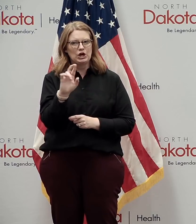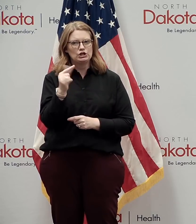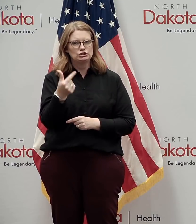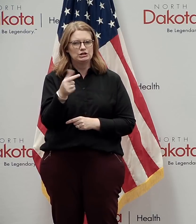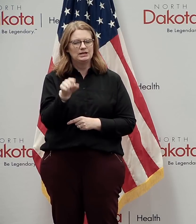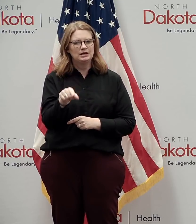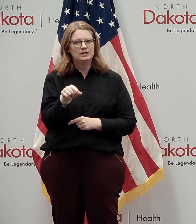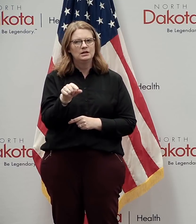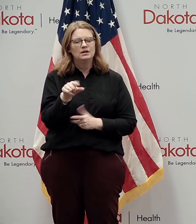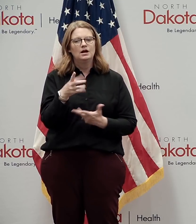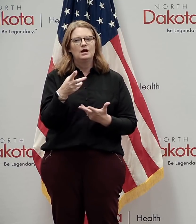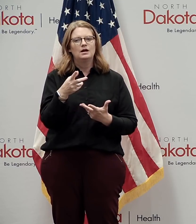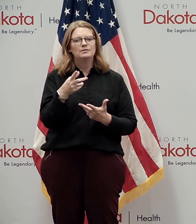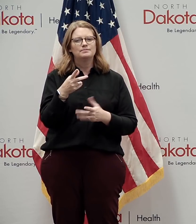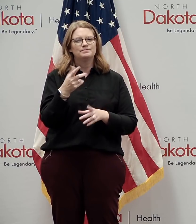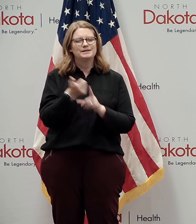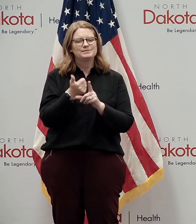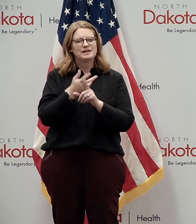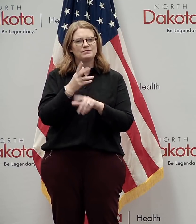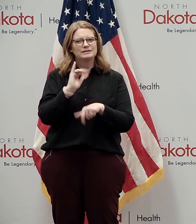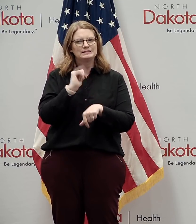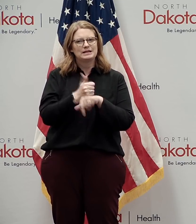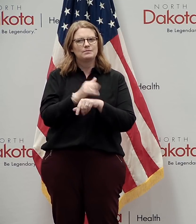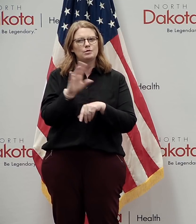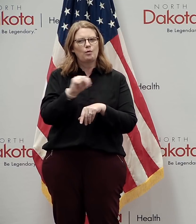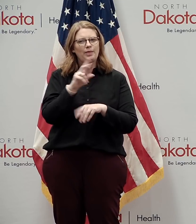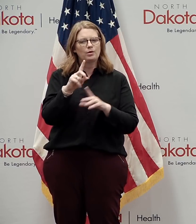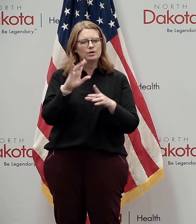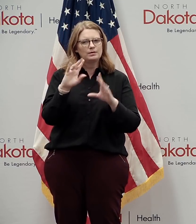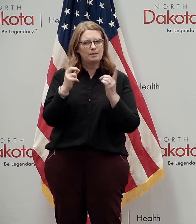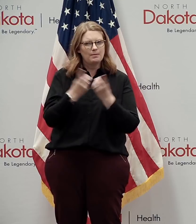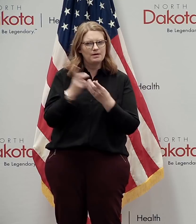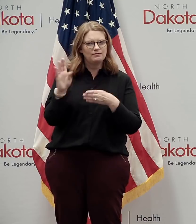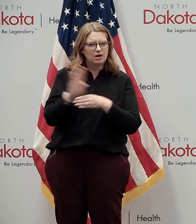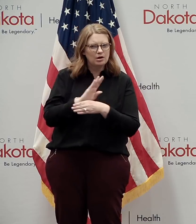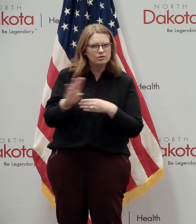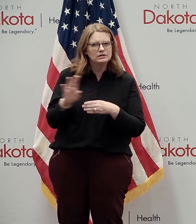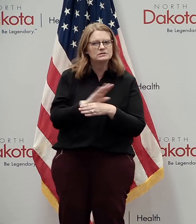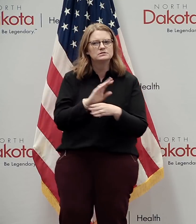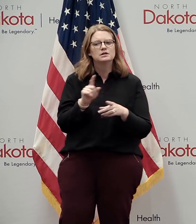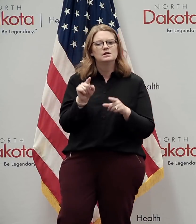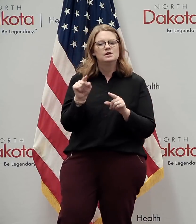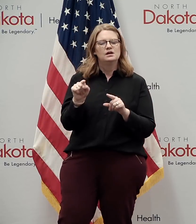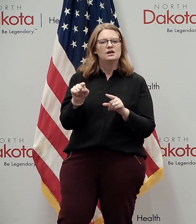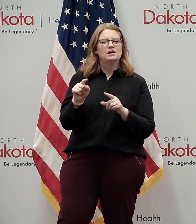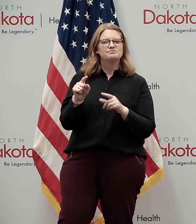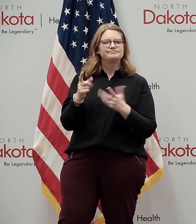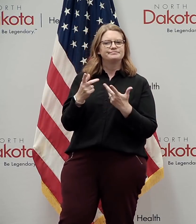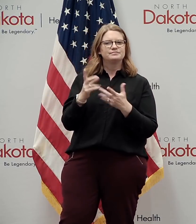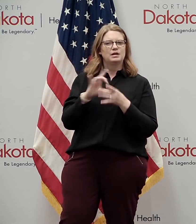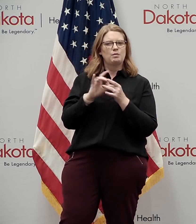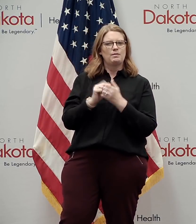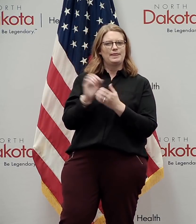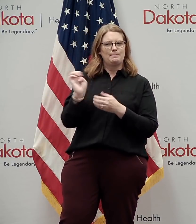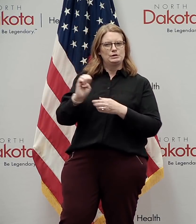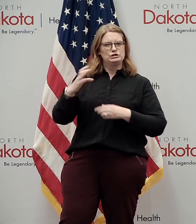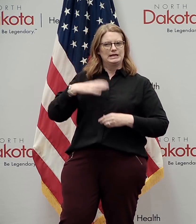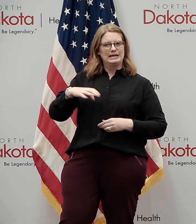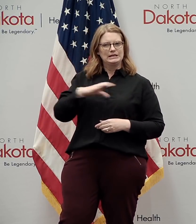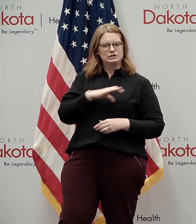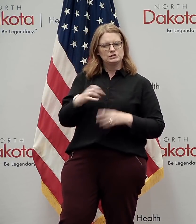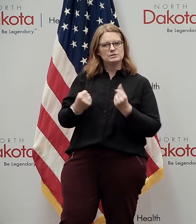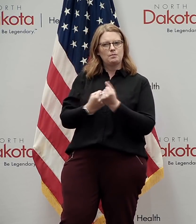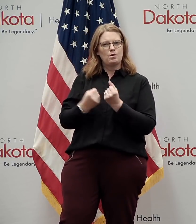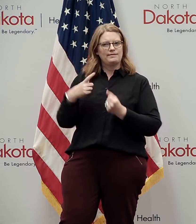were programs being led by the North Dakota Department of Commerce, also came through the same mechanism through the Emergency Commission with support